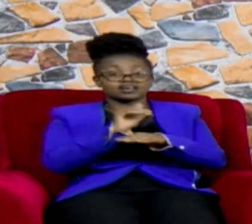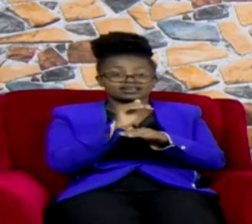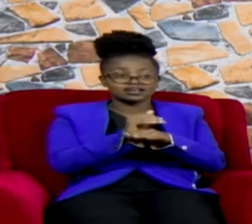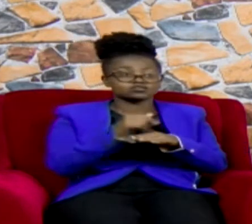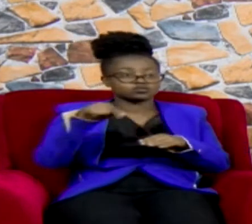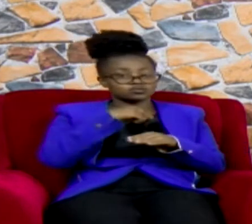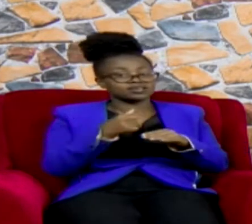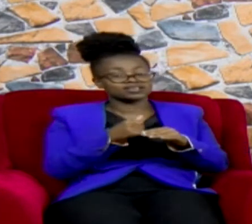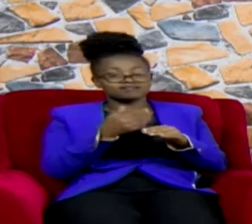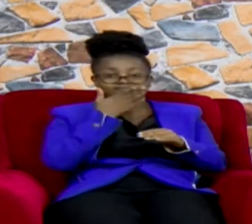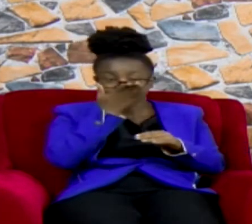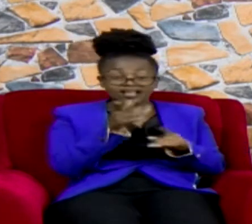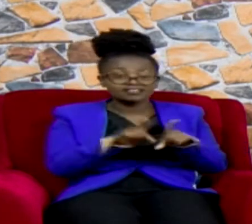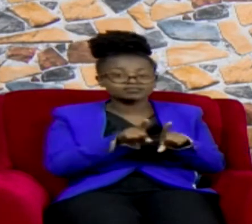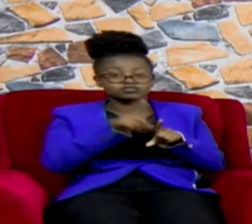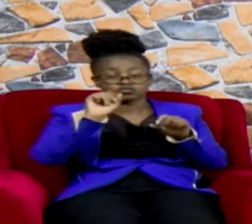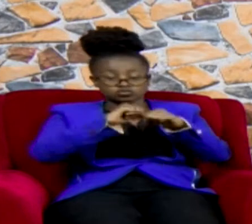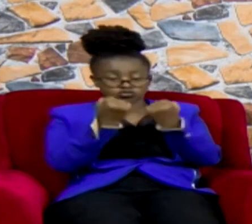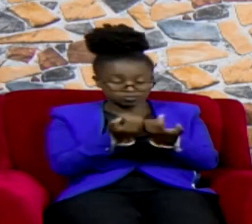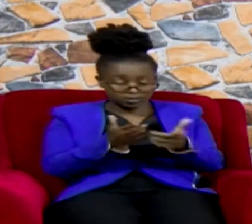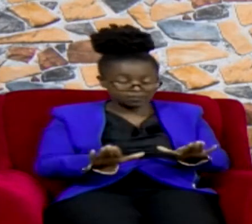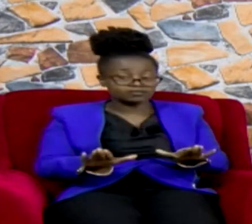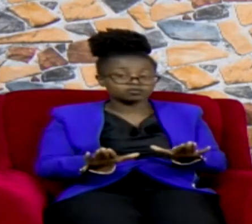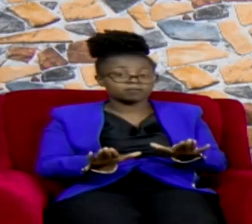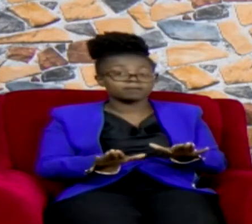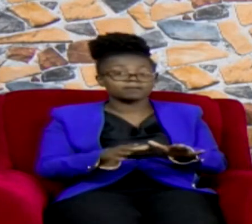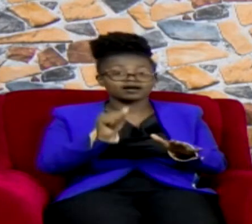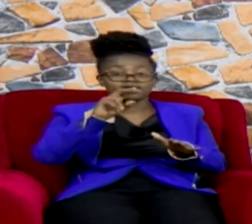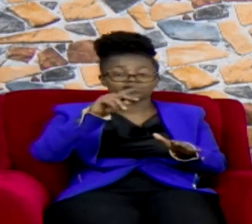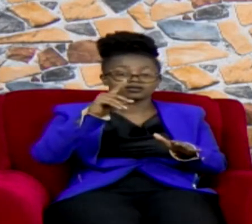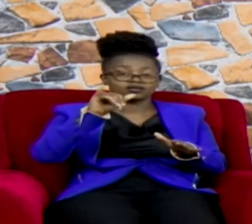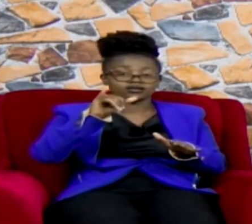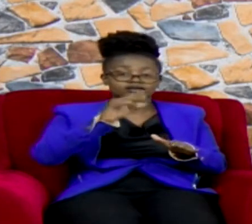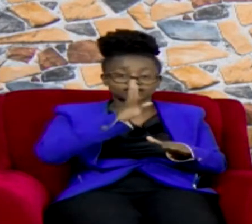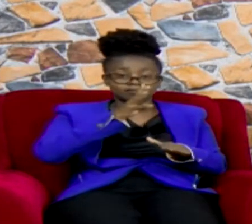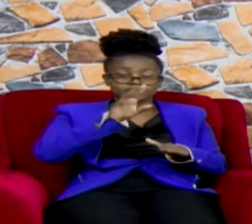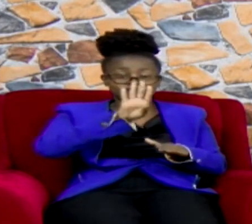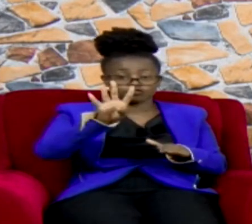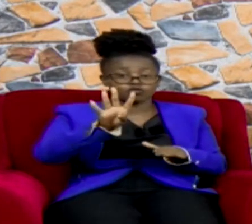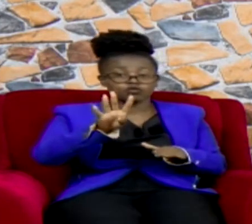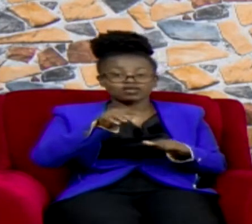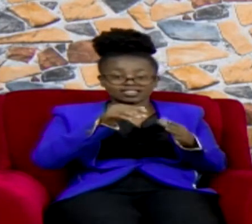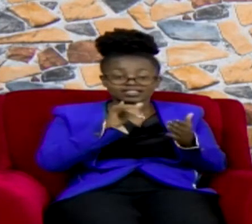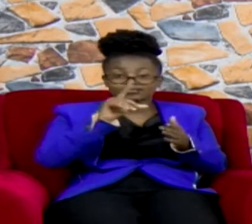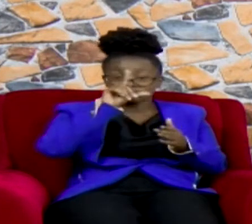ask and we shall respond. You can also go to our social media pages. That is Andy Speaks 4 on Twitter, and on